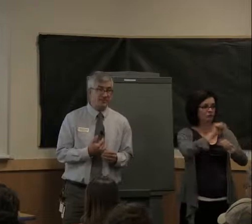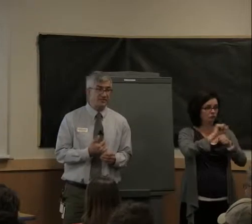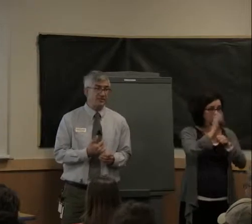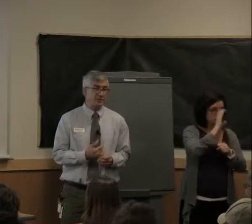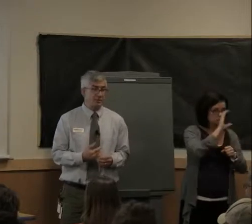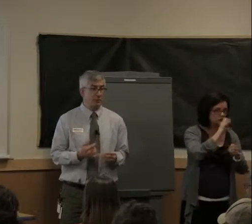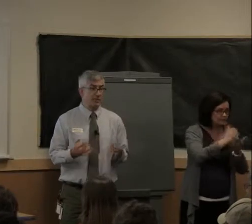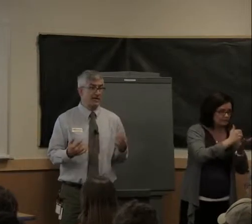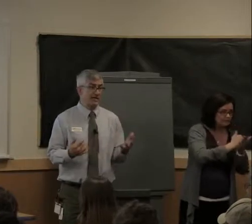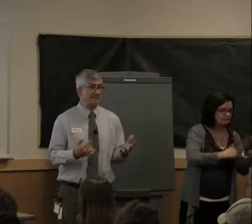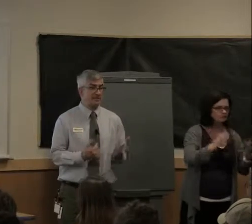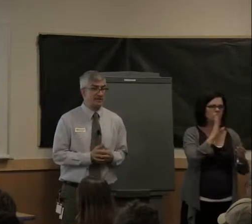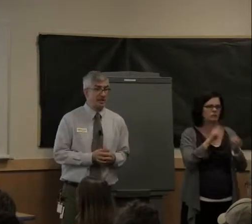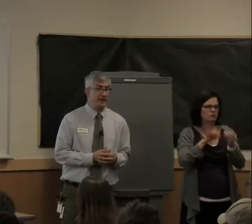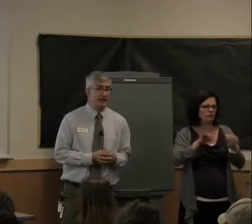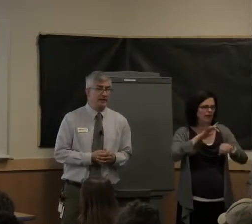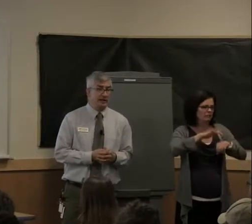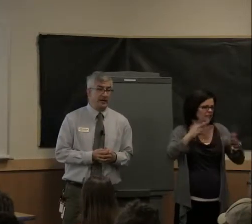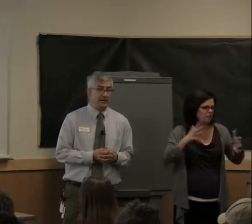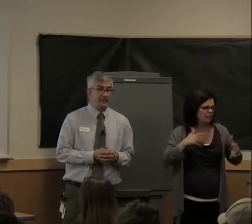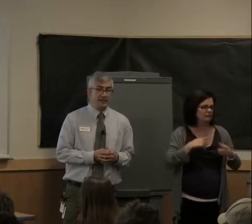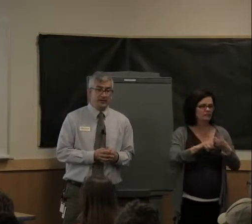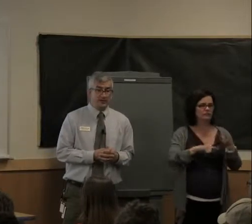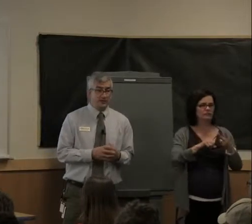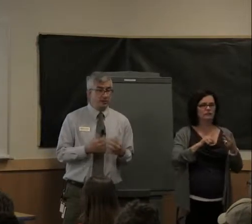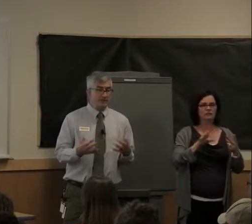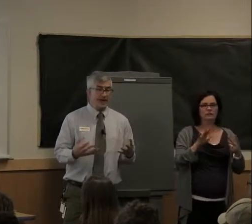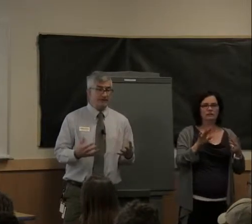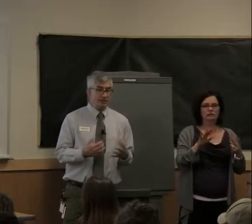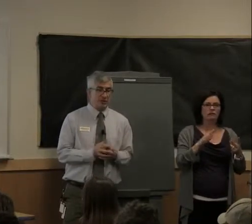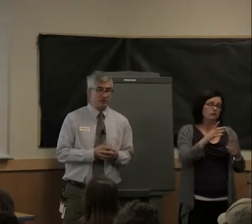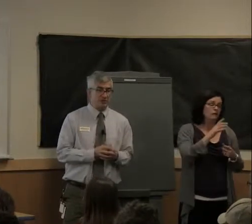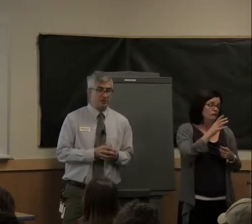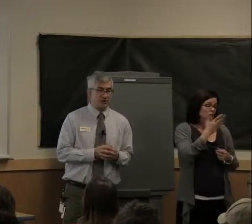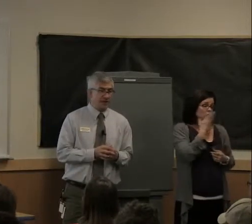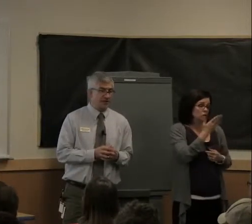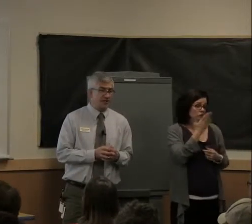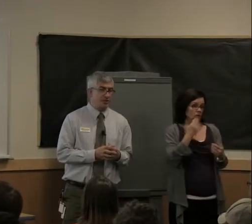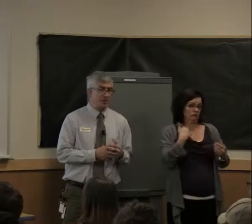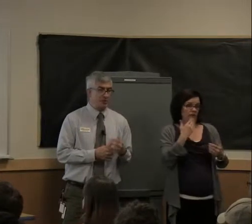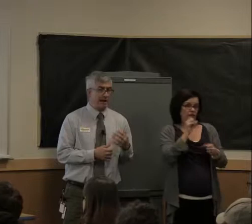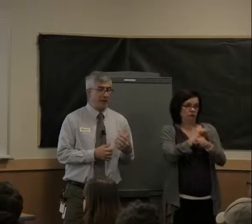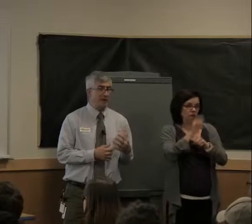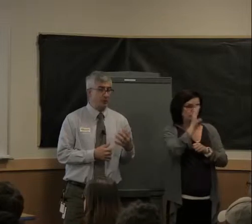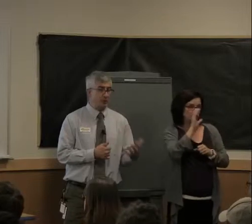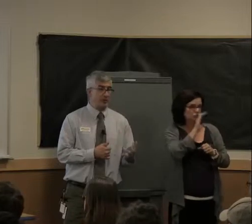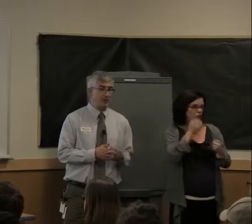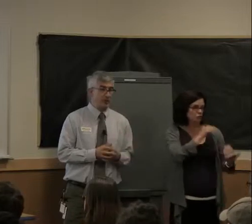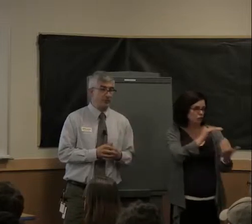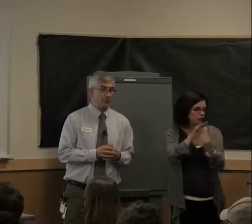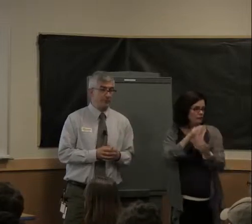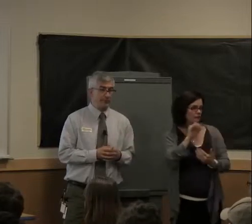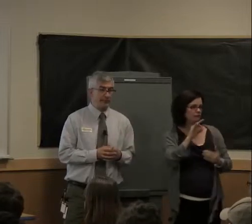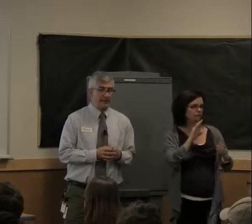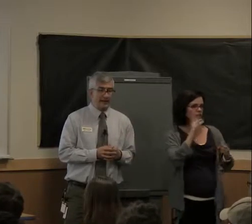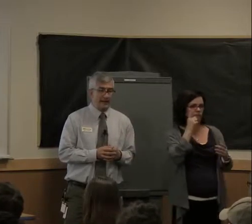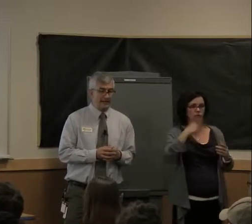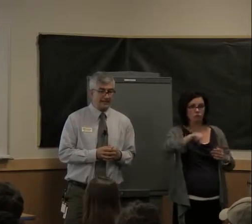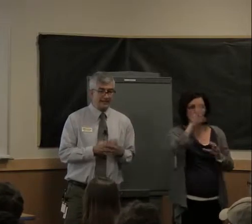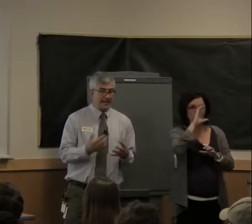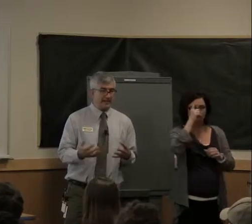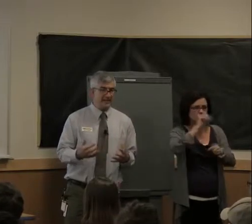job search assistance, which we already kind of touched on. It's good to have a job search strategy when you're out there looking for